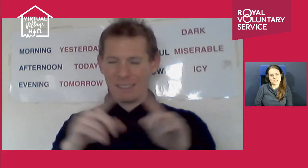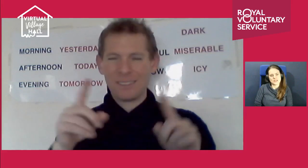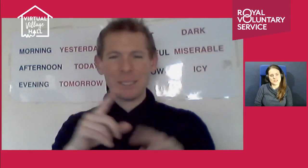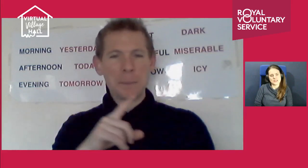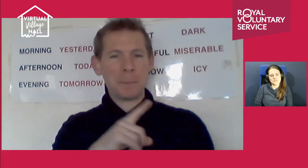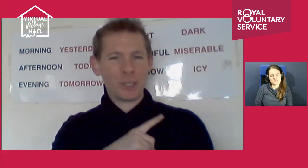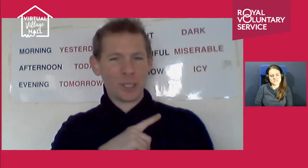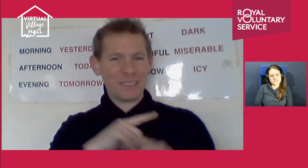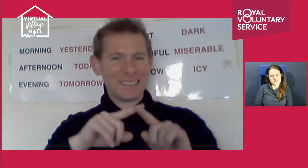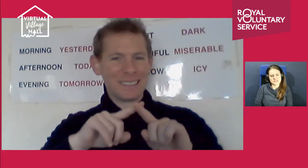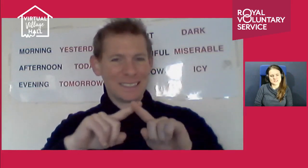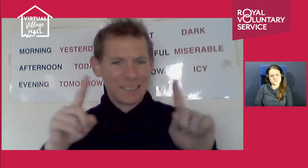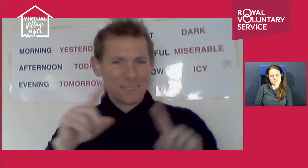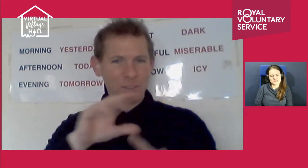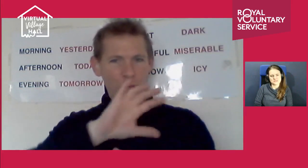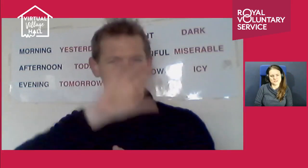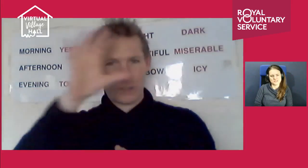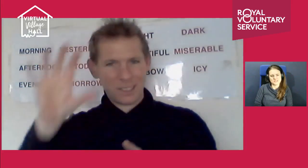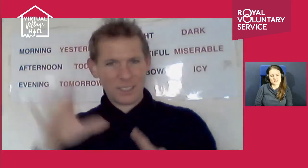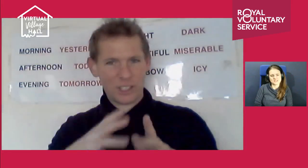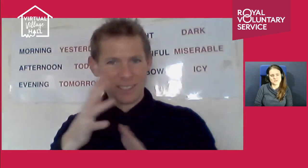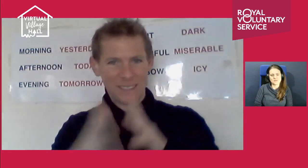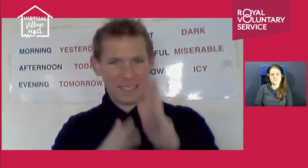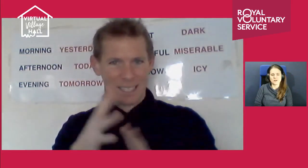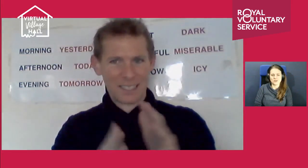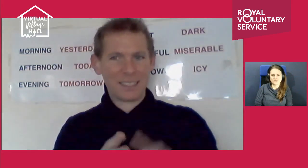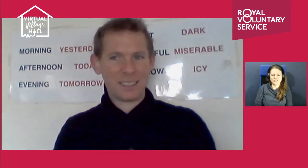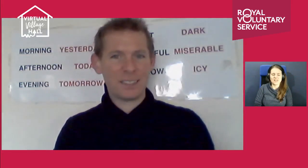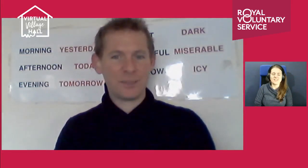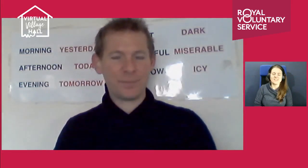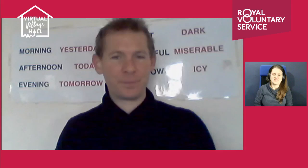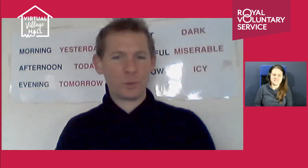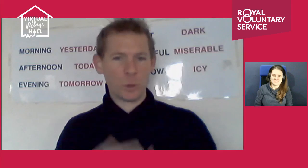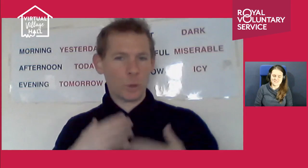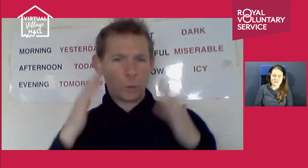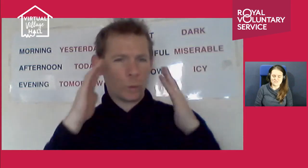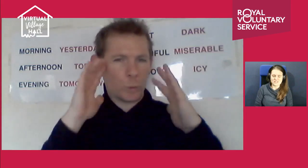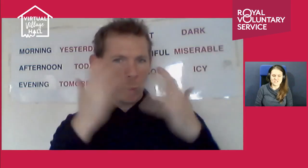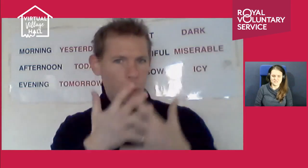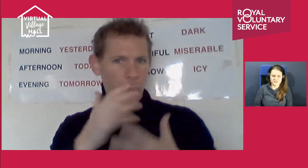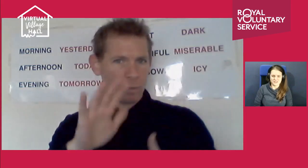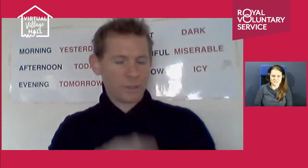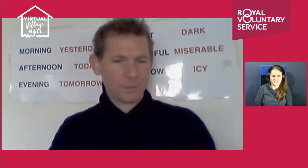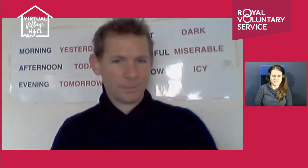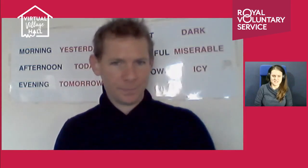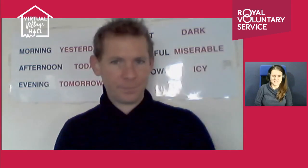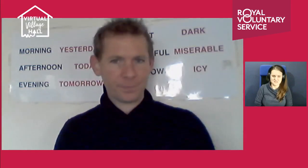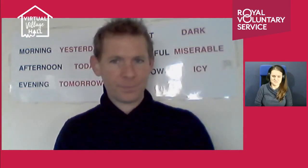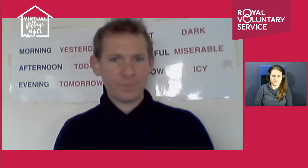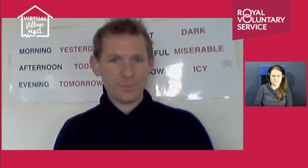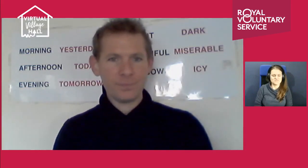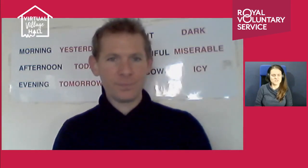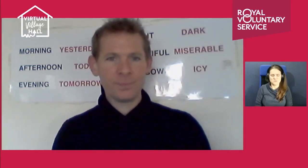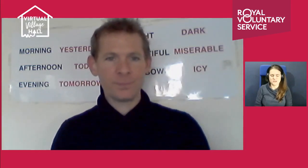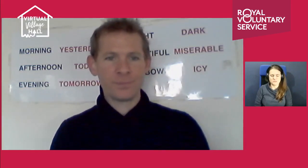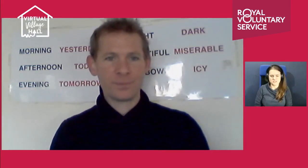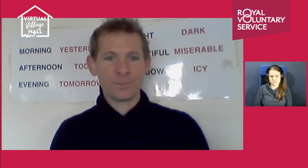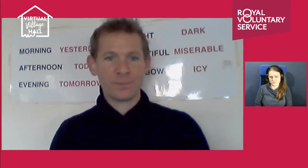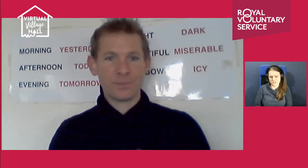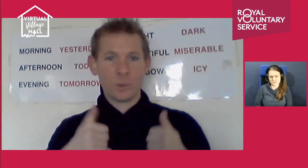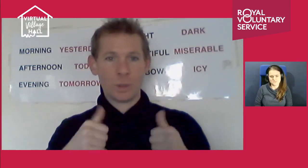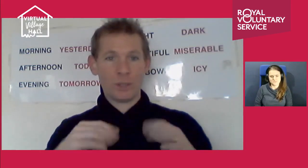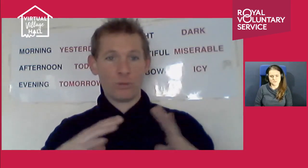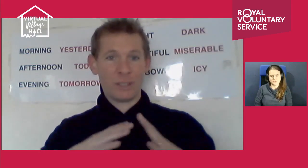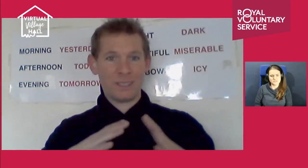So, if you see a sign that's a bit different, it's maybe because there are regional variations, as I said before. Don't worry about it